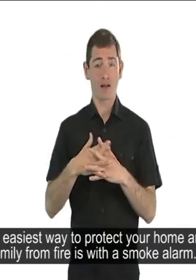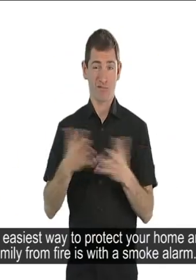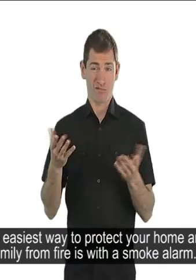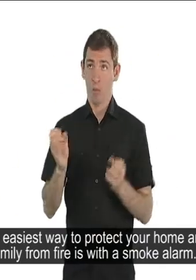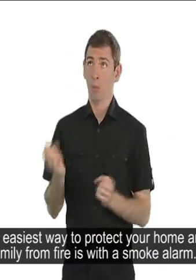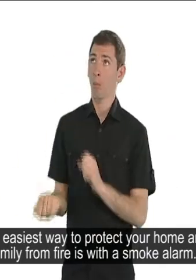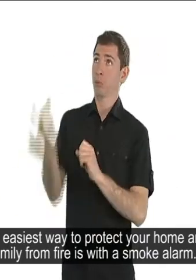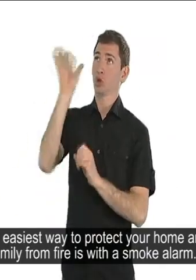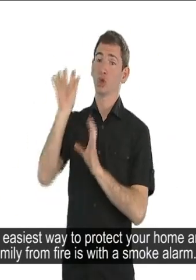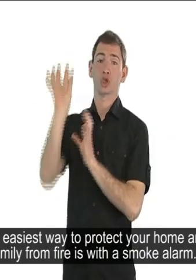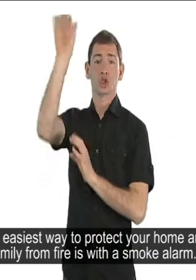smoke alarm.